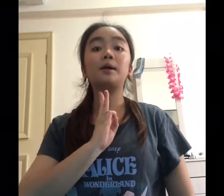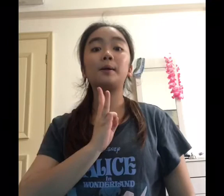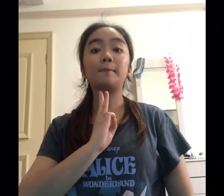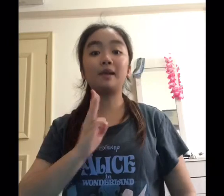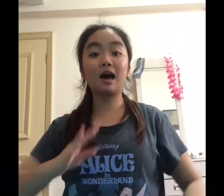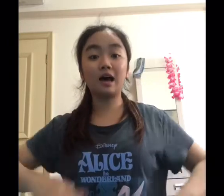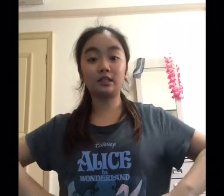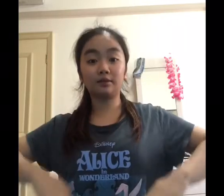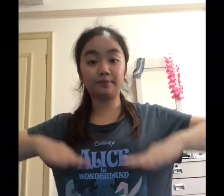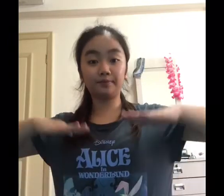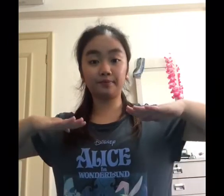Blood,